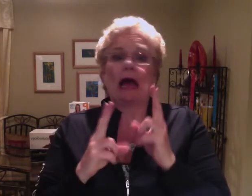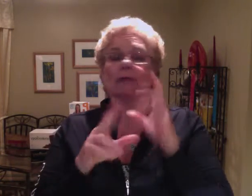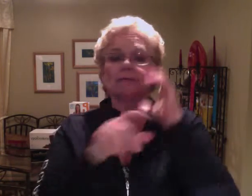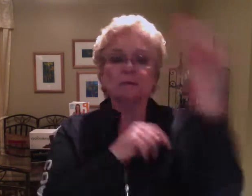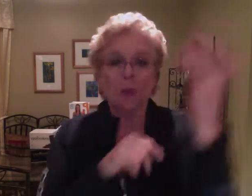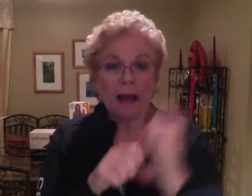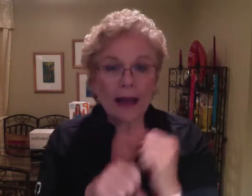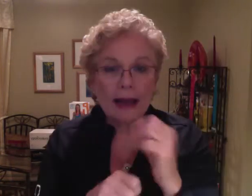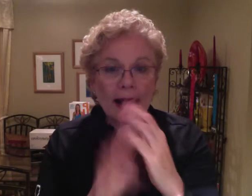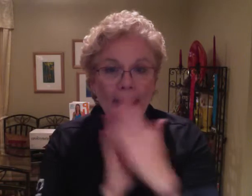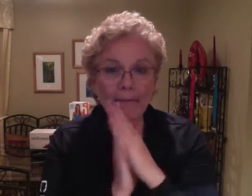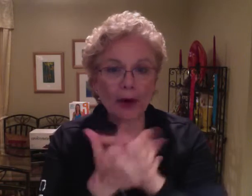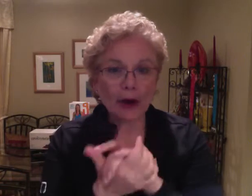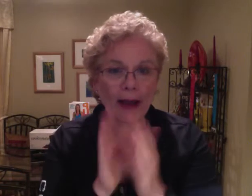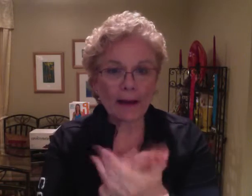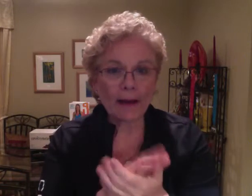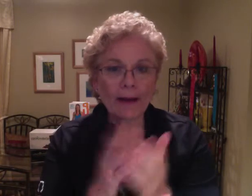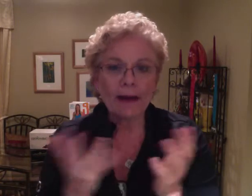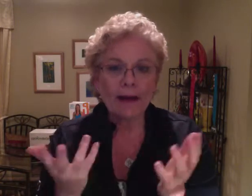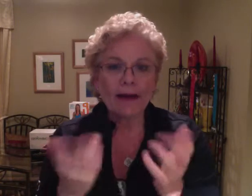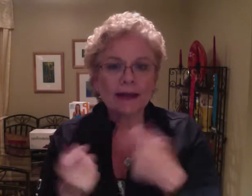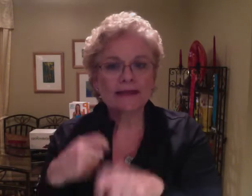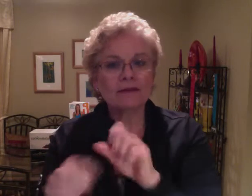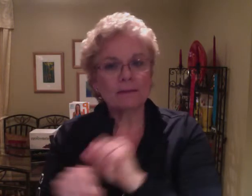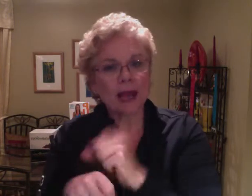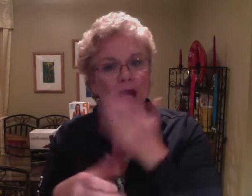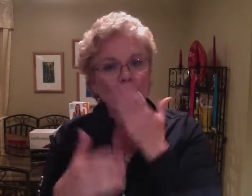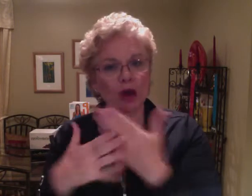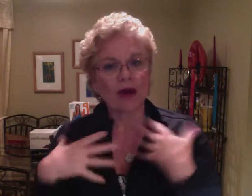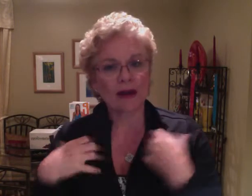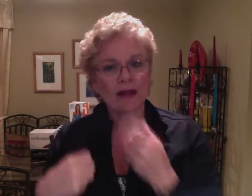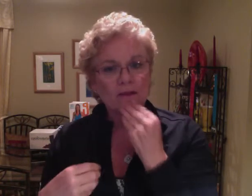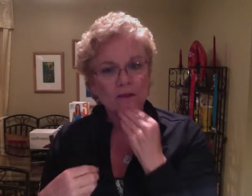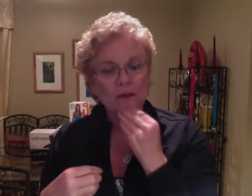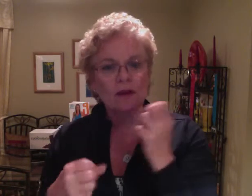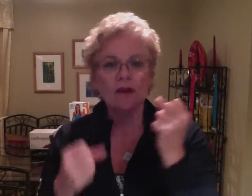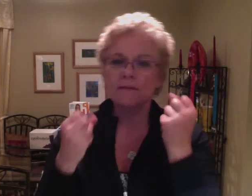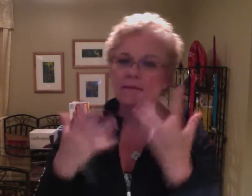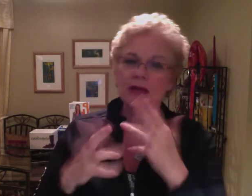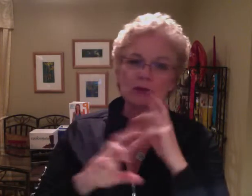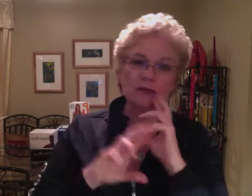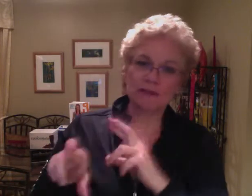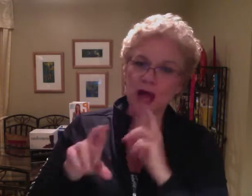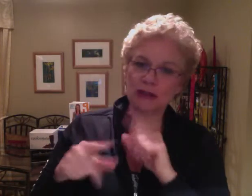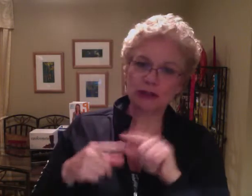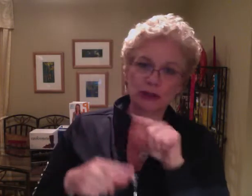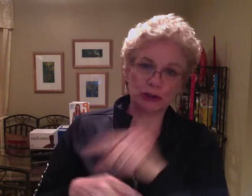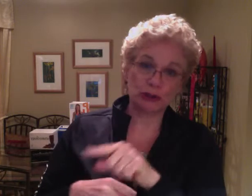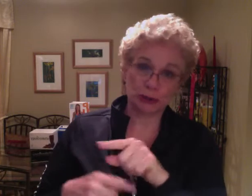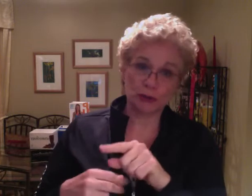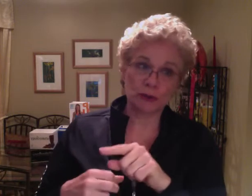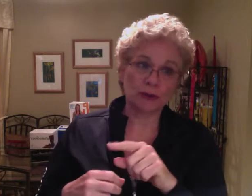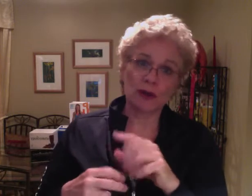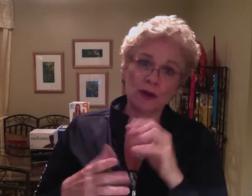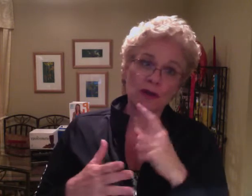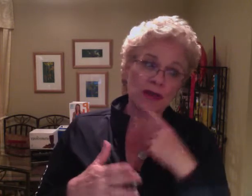There's all this kind of stuff that they will respond to you with. And what you're doing as they're telling you what they struggle with,